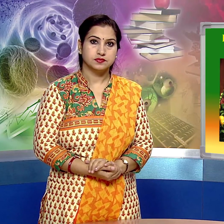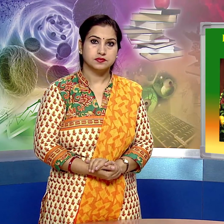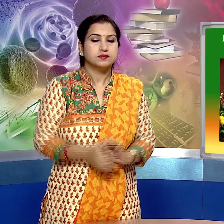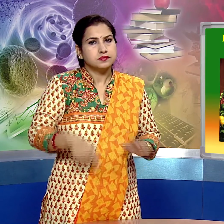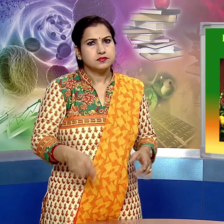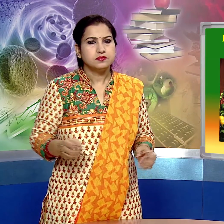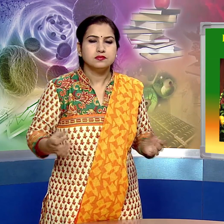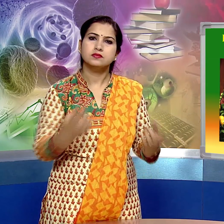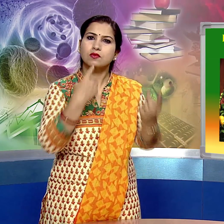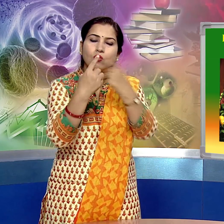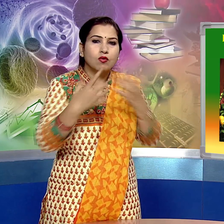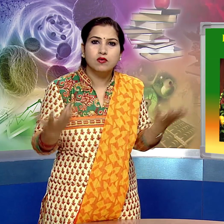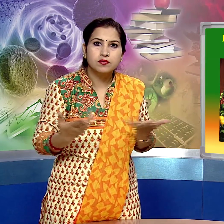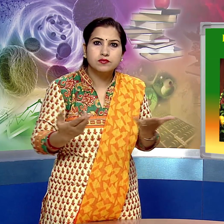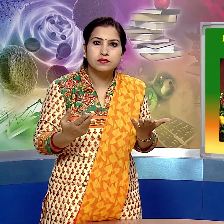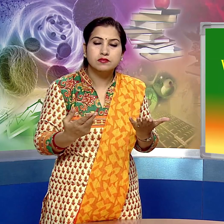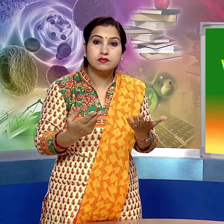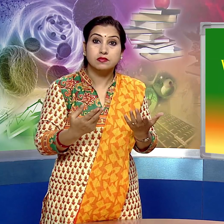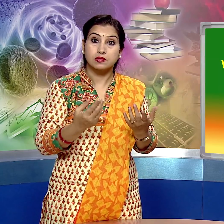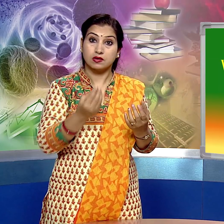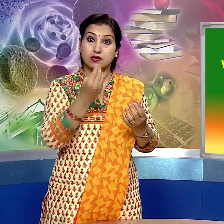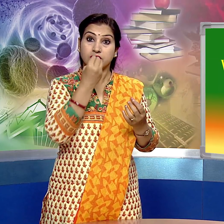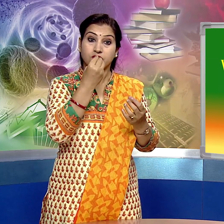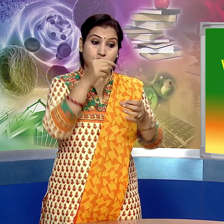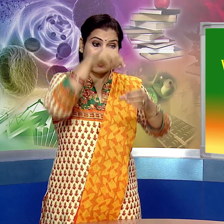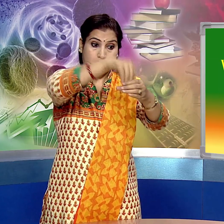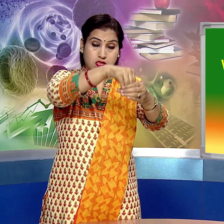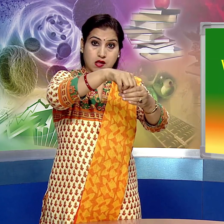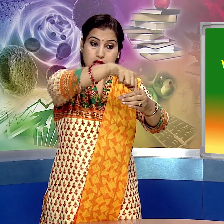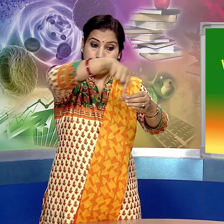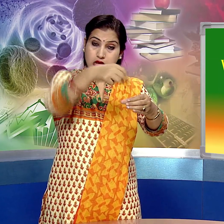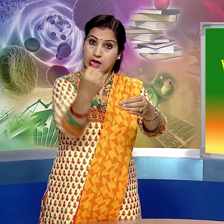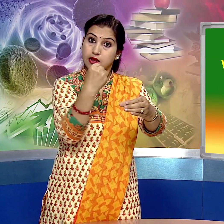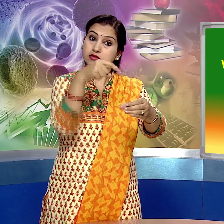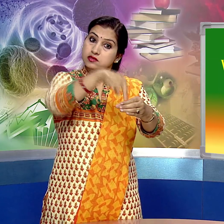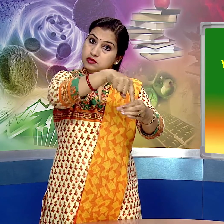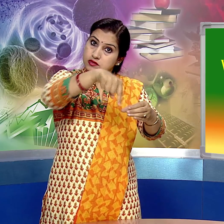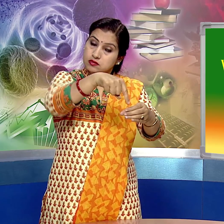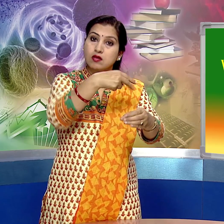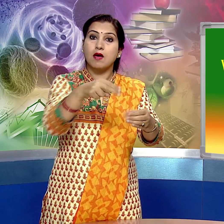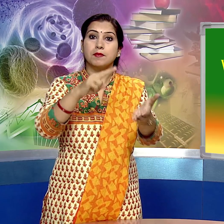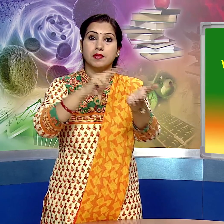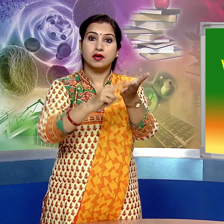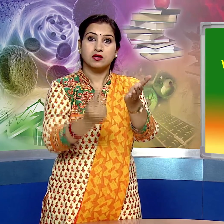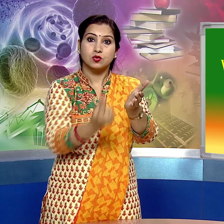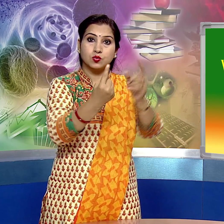Now let's talk about nutrients. What are nutrients? Food